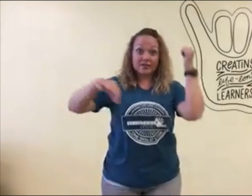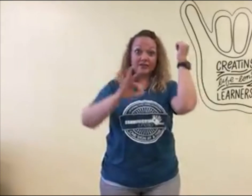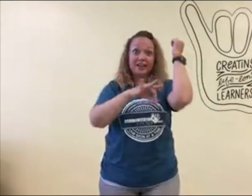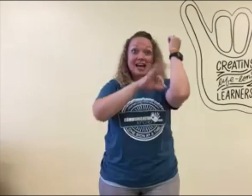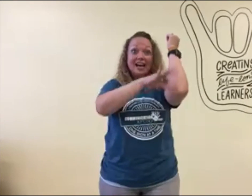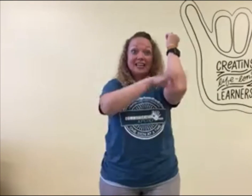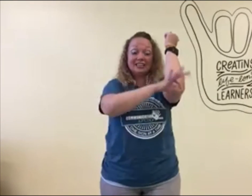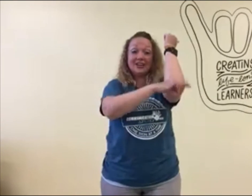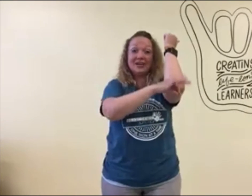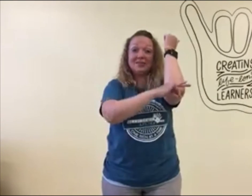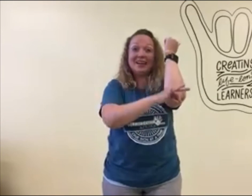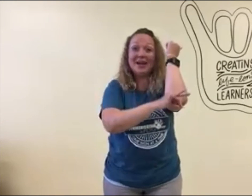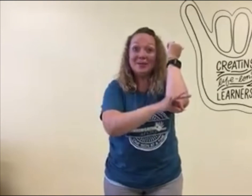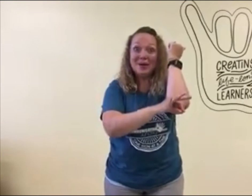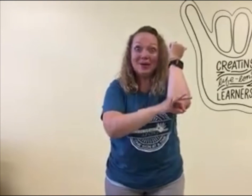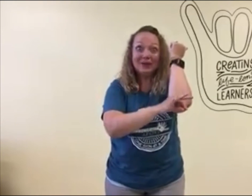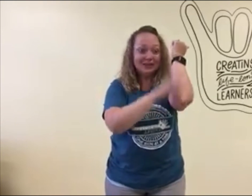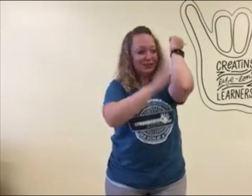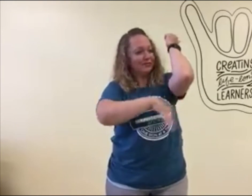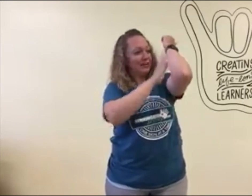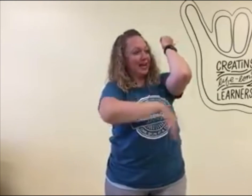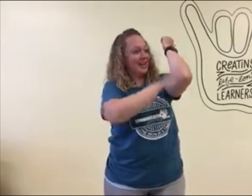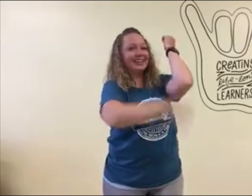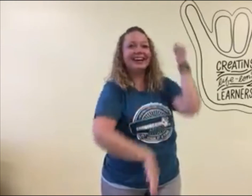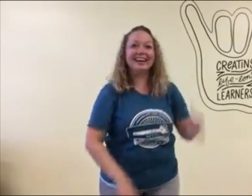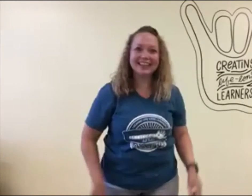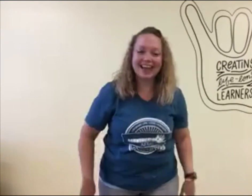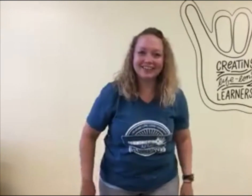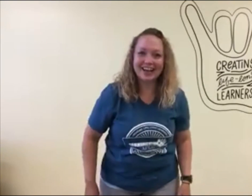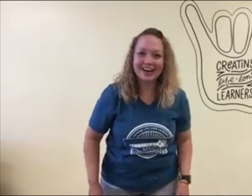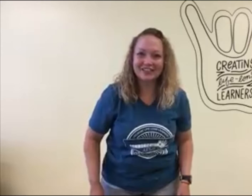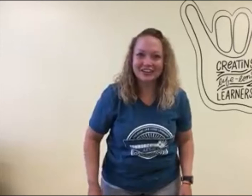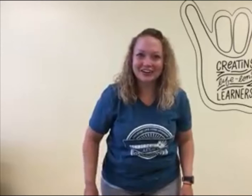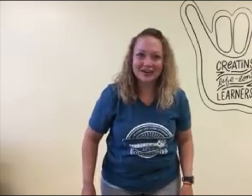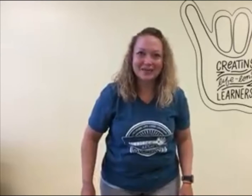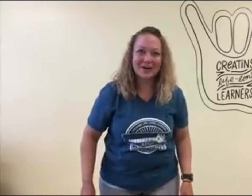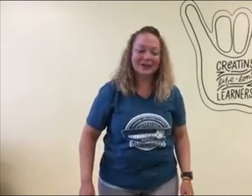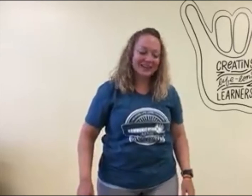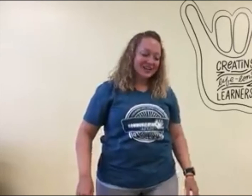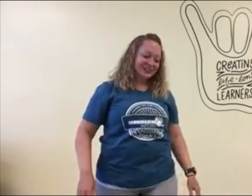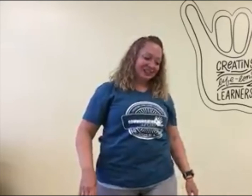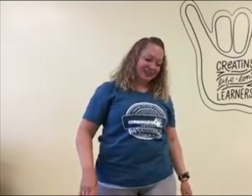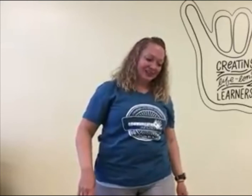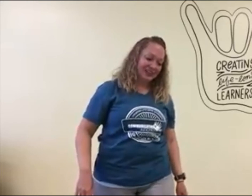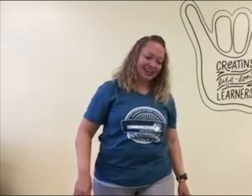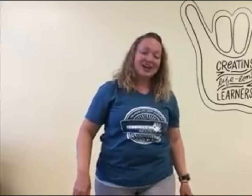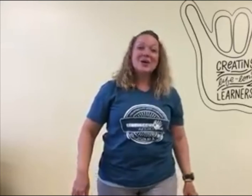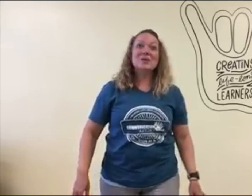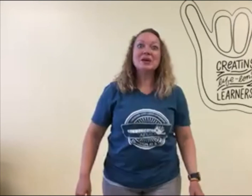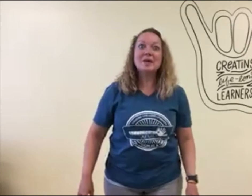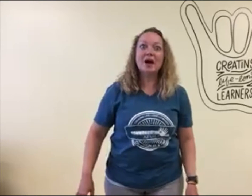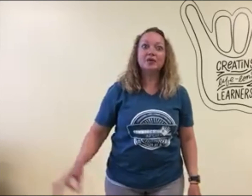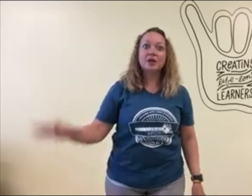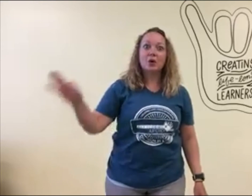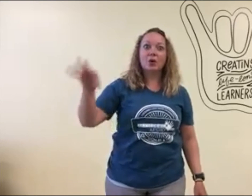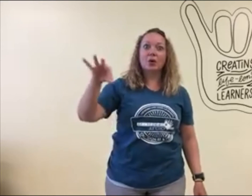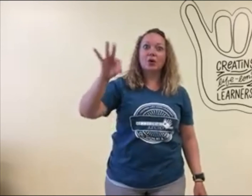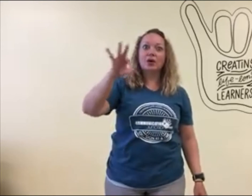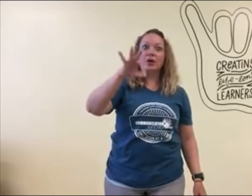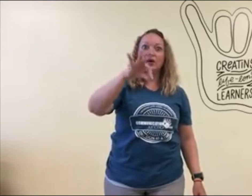fly is on my elbow. Shoo, fly. Get that fly off of your elbow. So funny. What about, oh, the